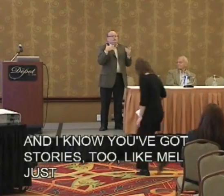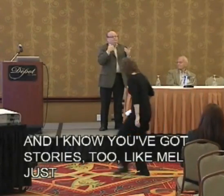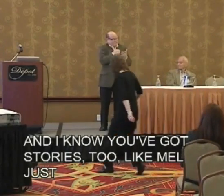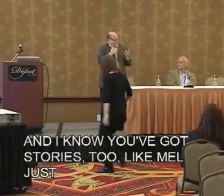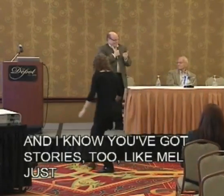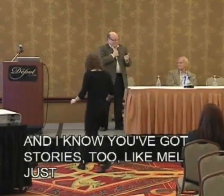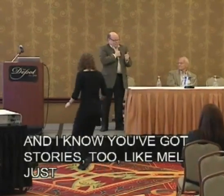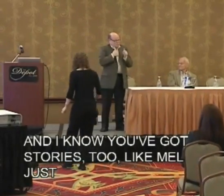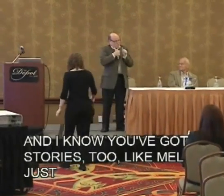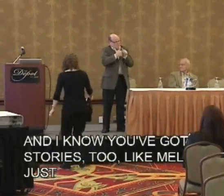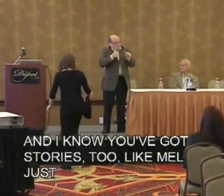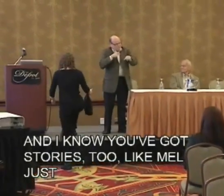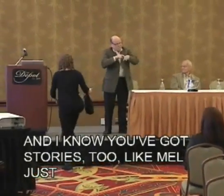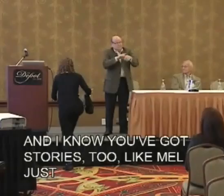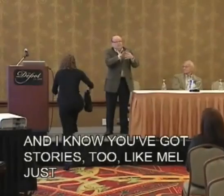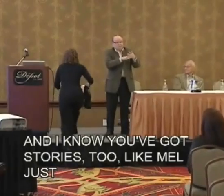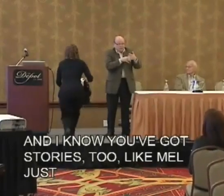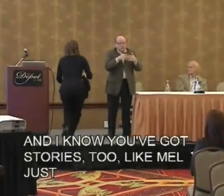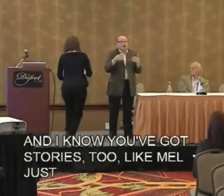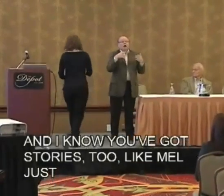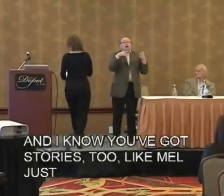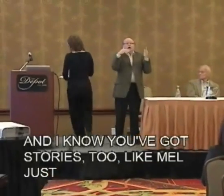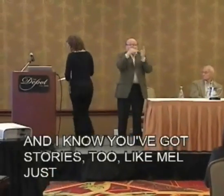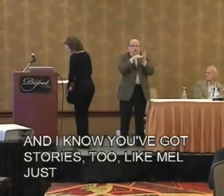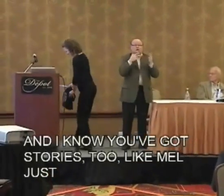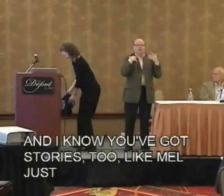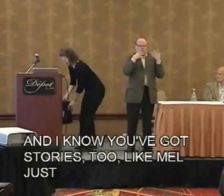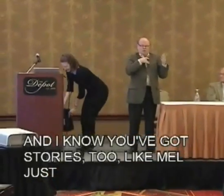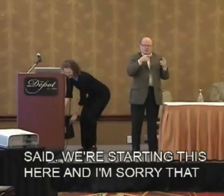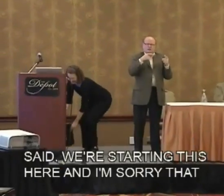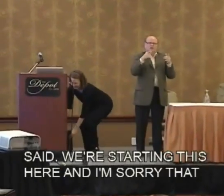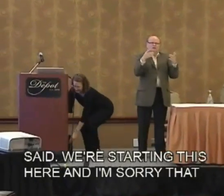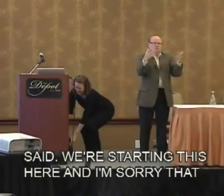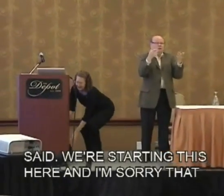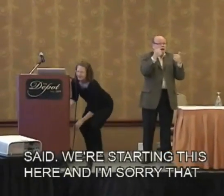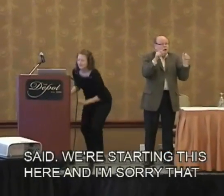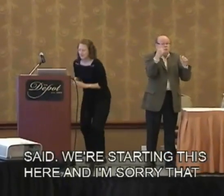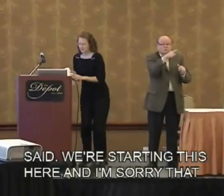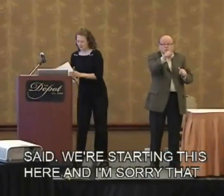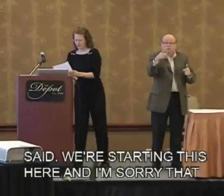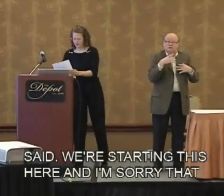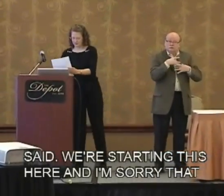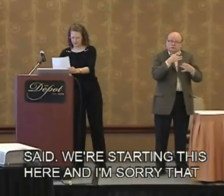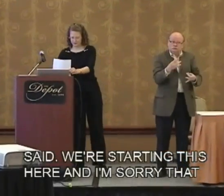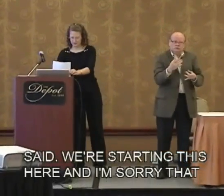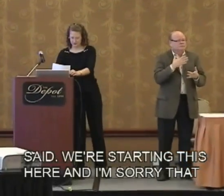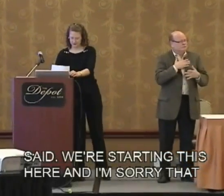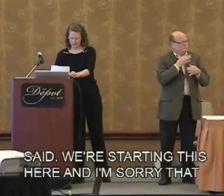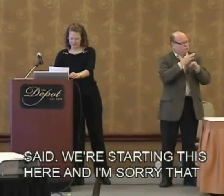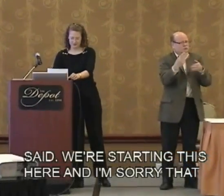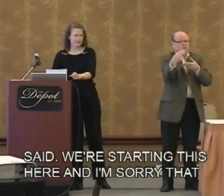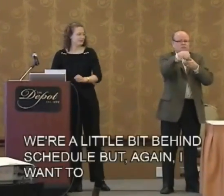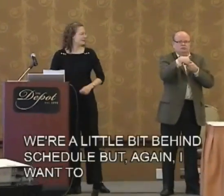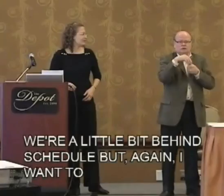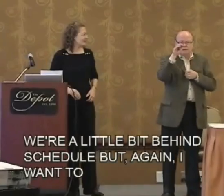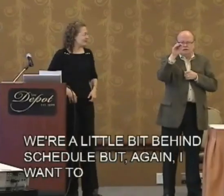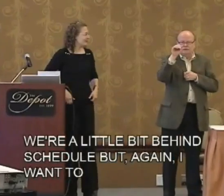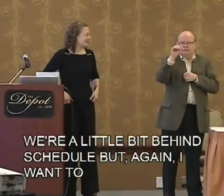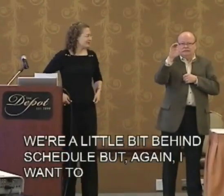this here and I'm sorry we're a little bit behind schedule but again I want to invite any of you who are interested feel free to join